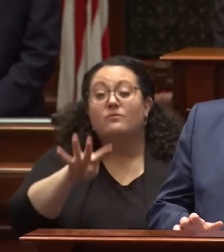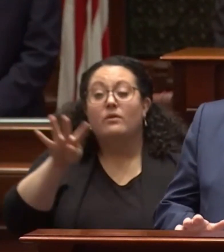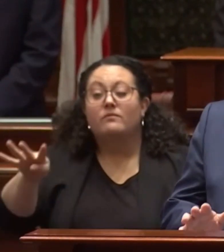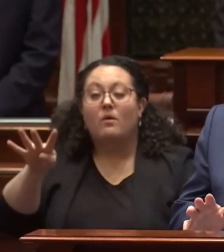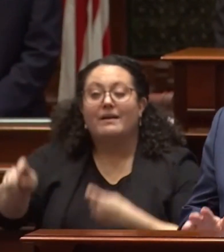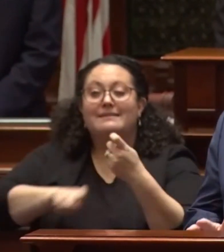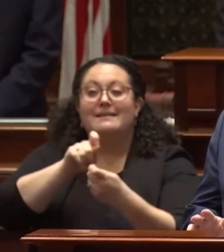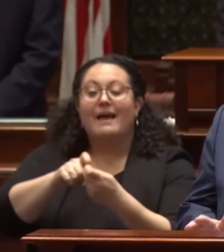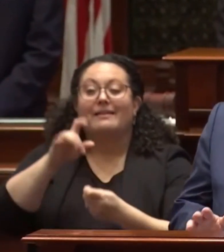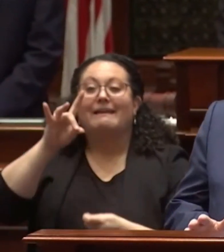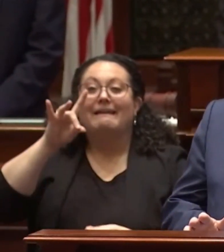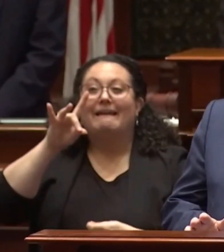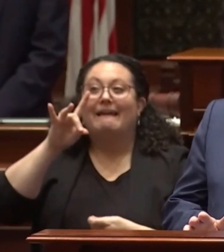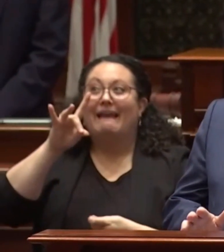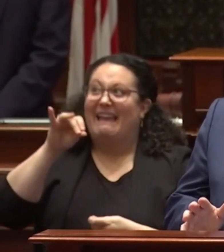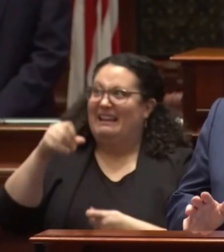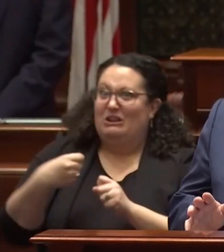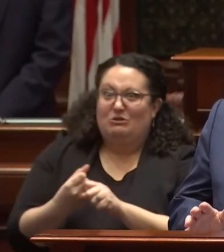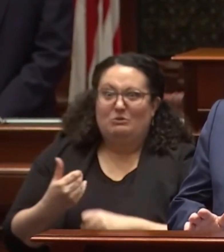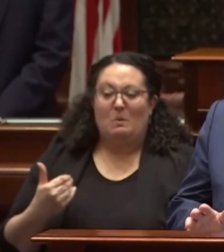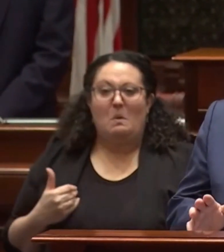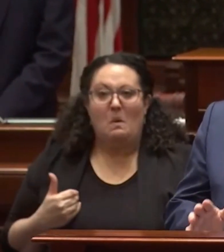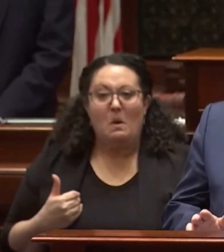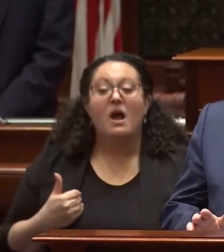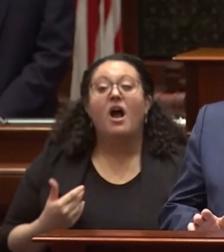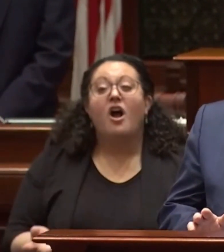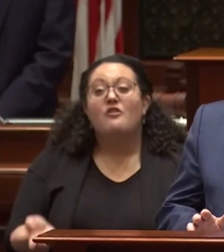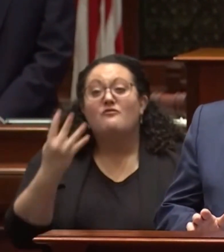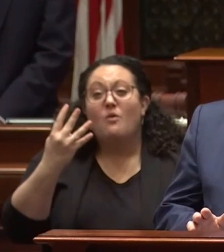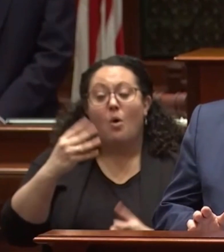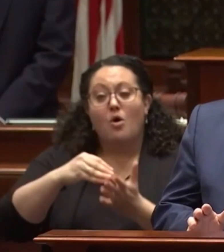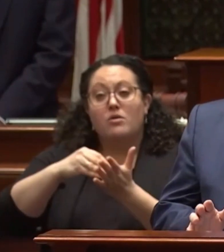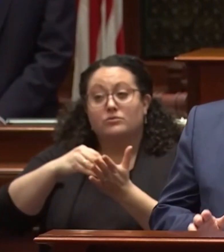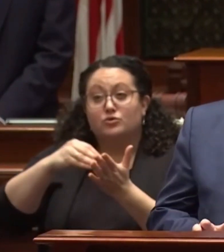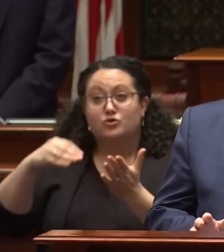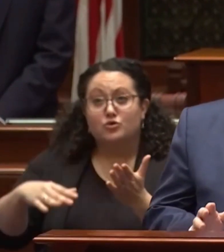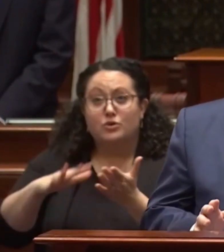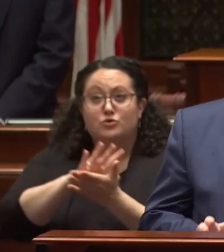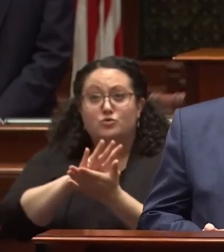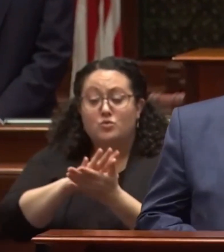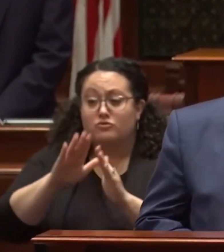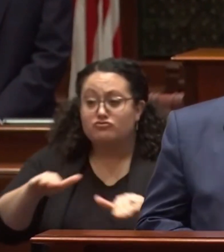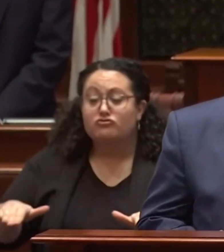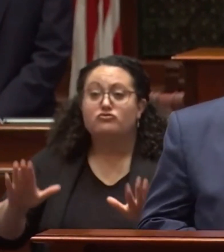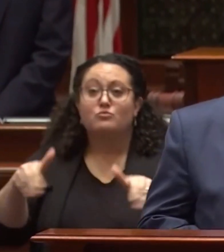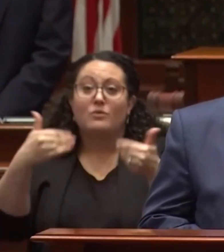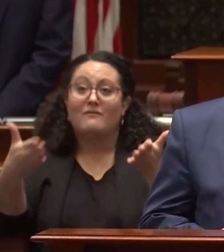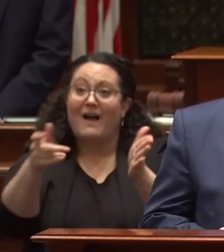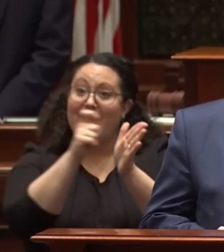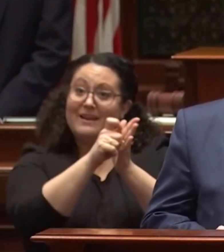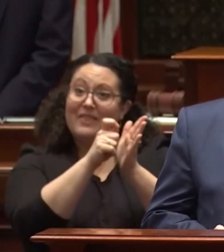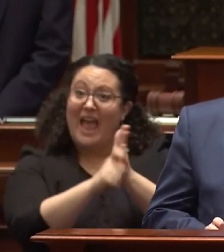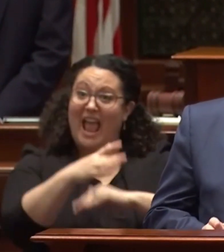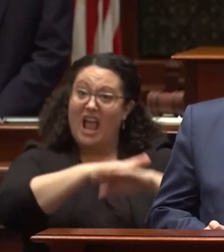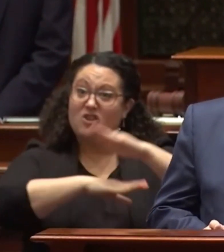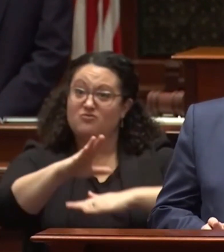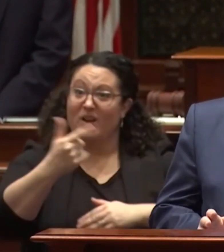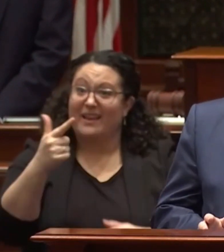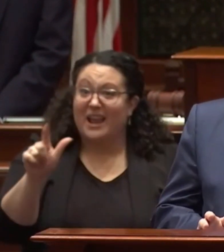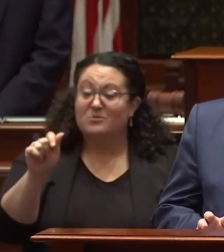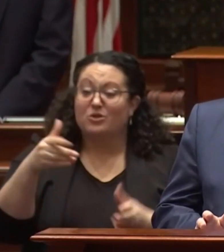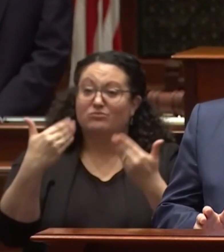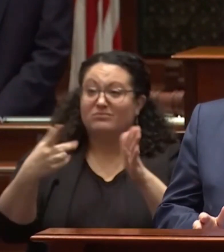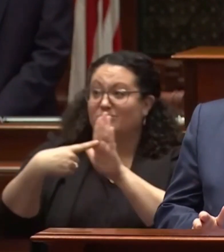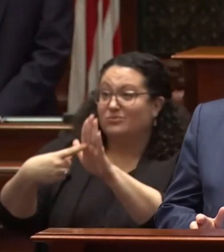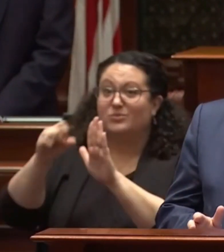almost exactly 80 years ago, 4 school children presented the handwritten Gettysburg Address to the